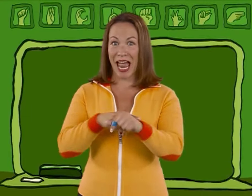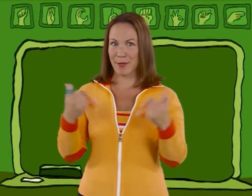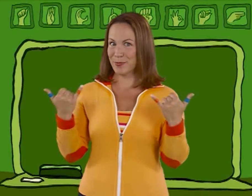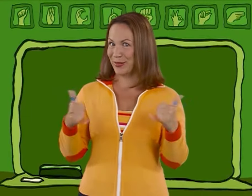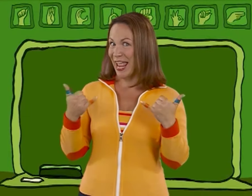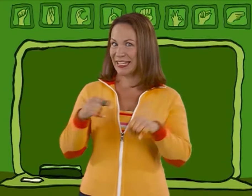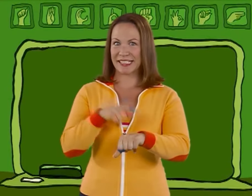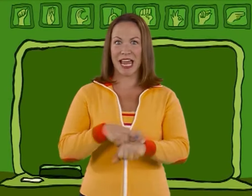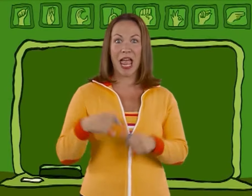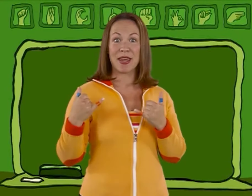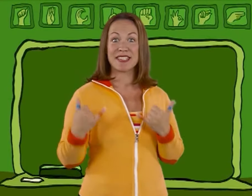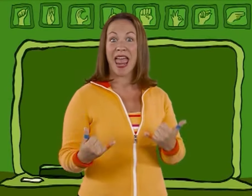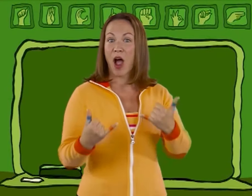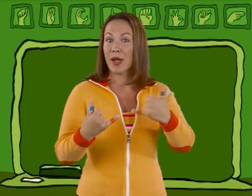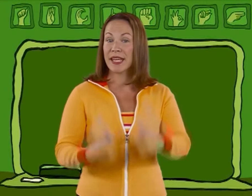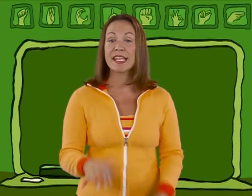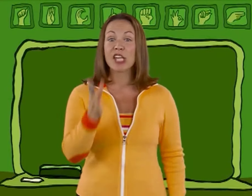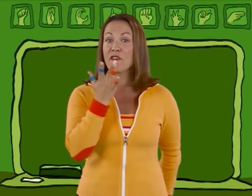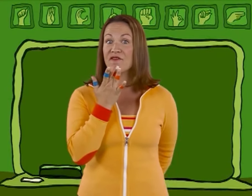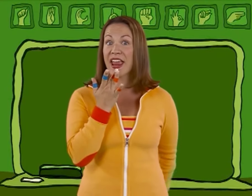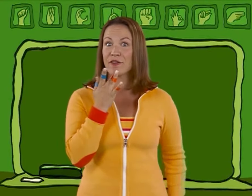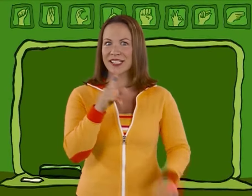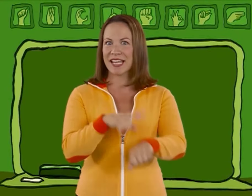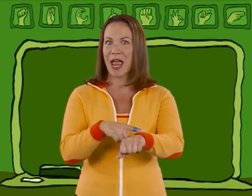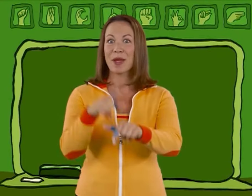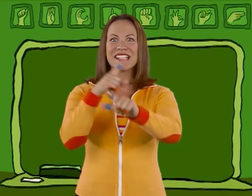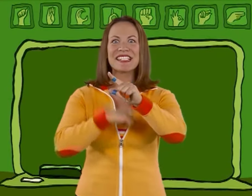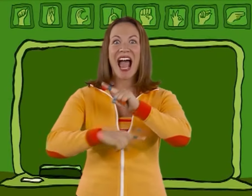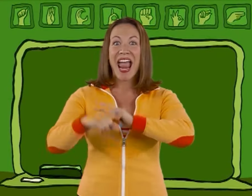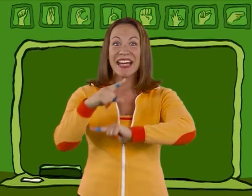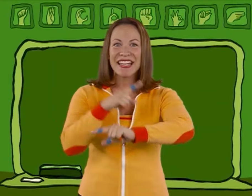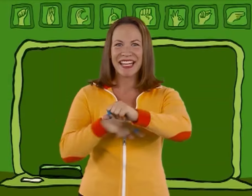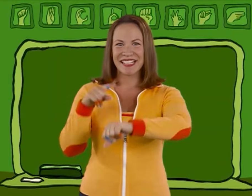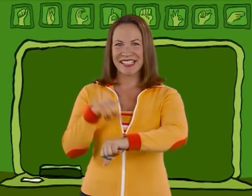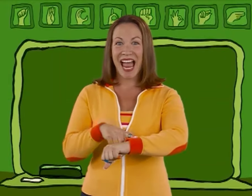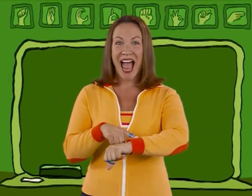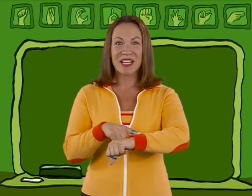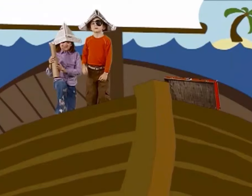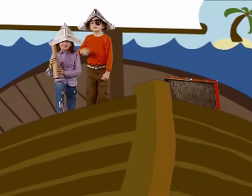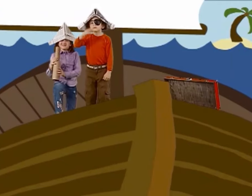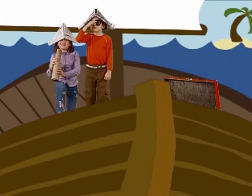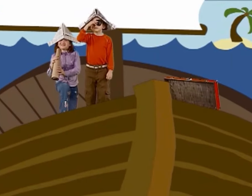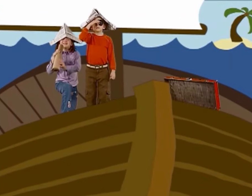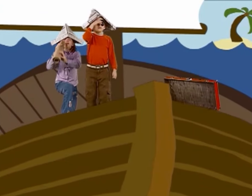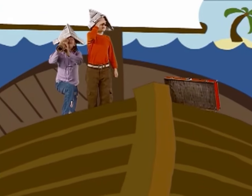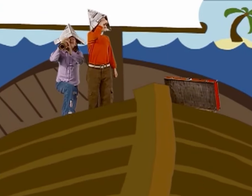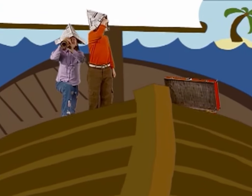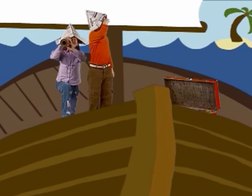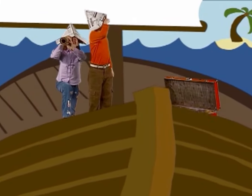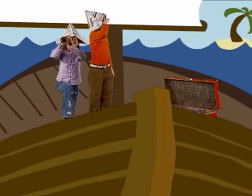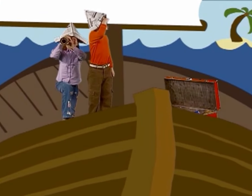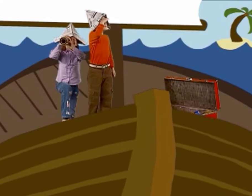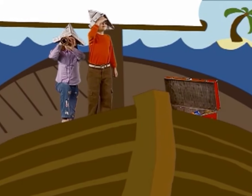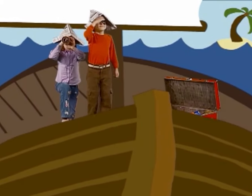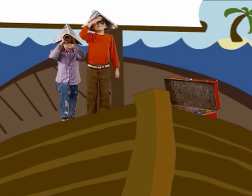Time and playing time, and now it is our favorite time, signing time. It's signing time with Alex